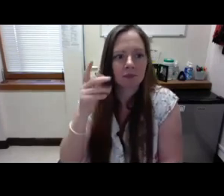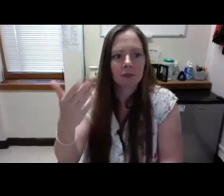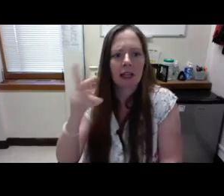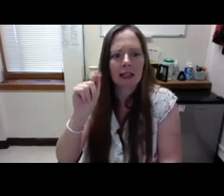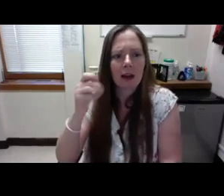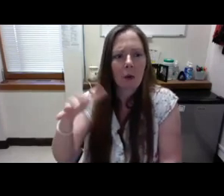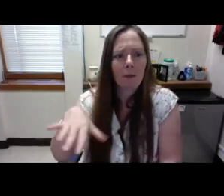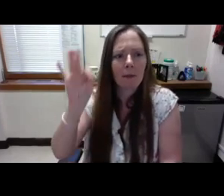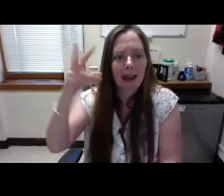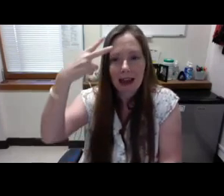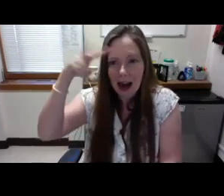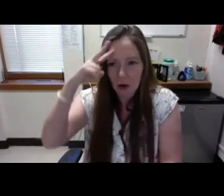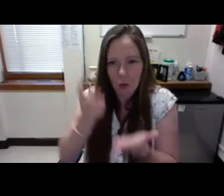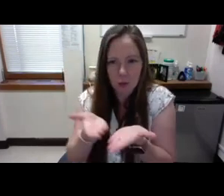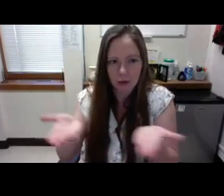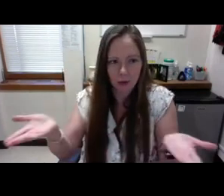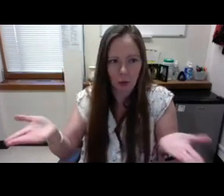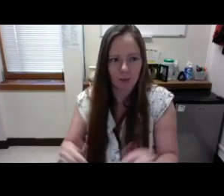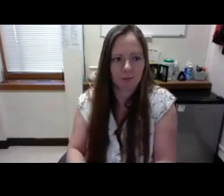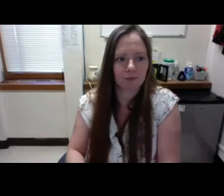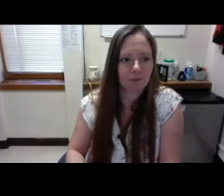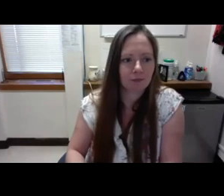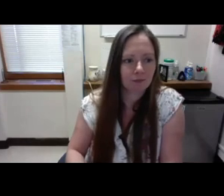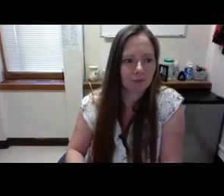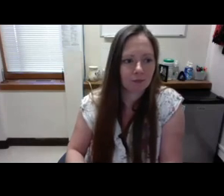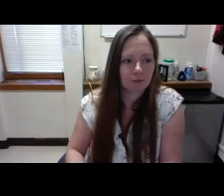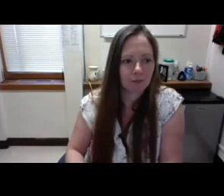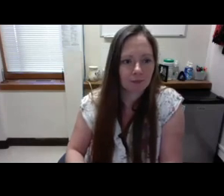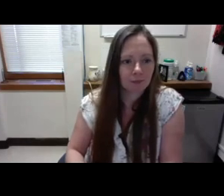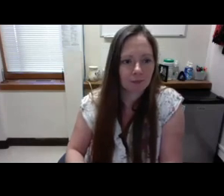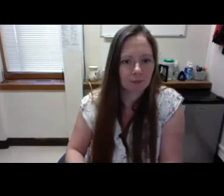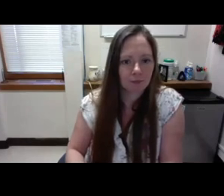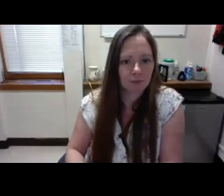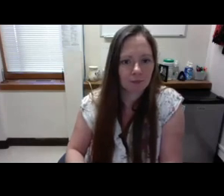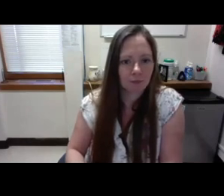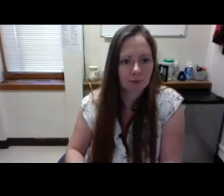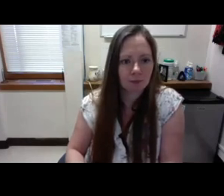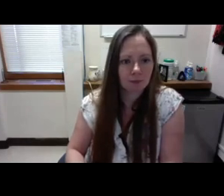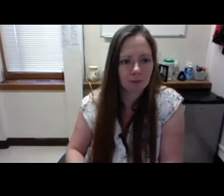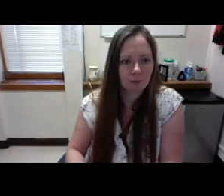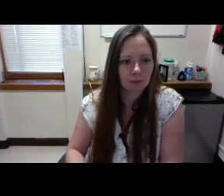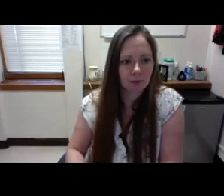to this every day. Kate, can you do the